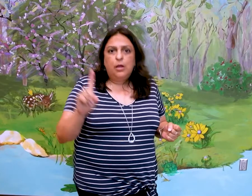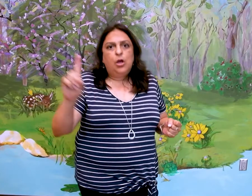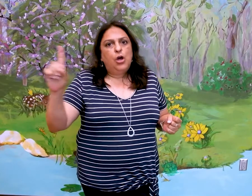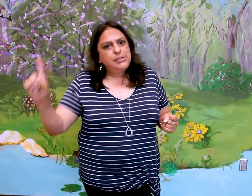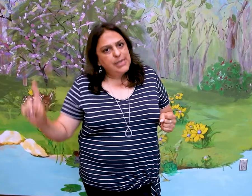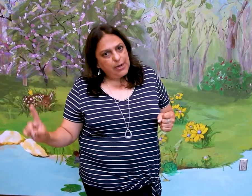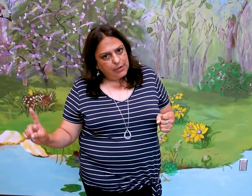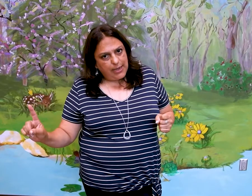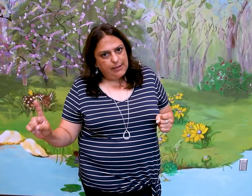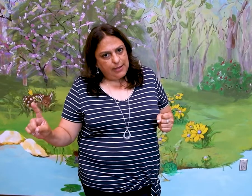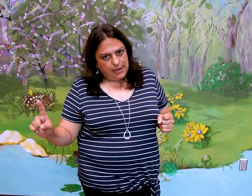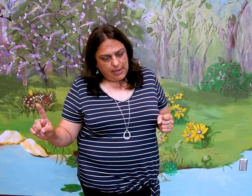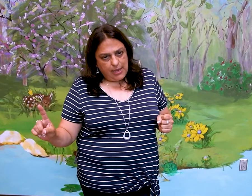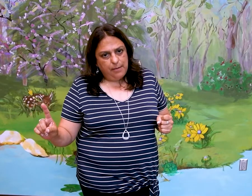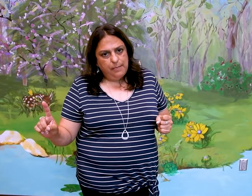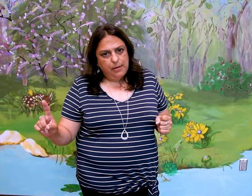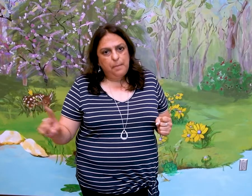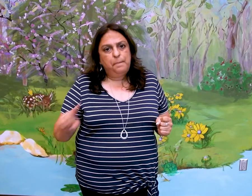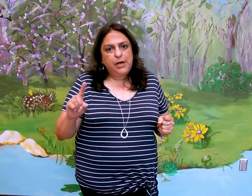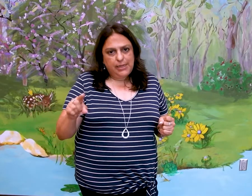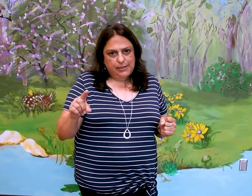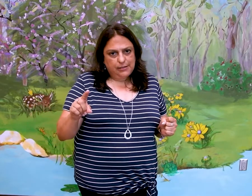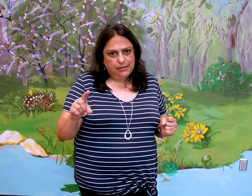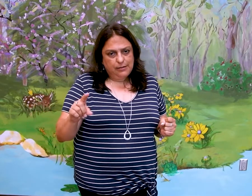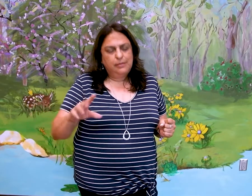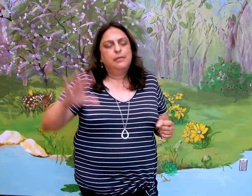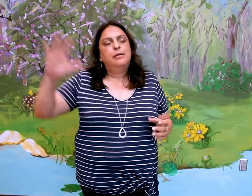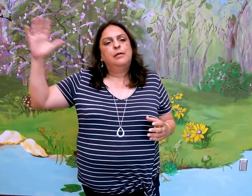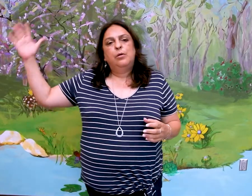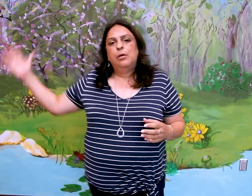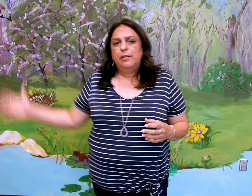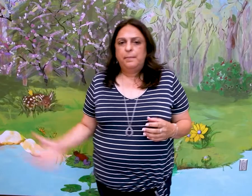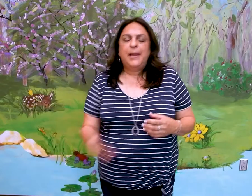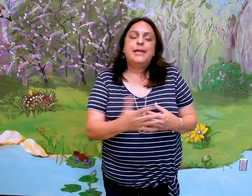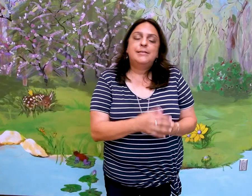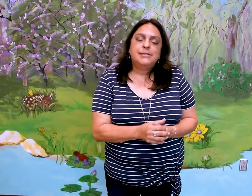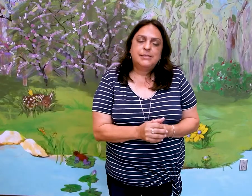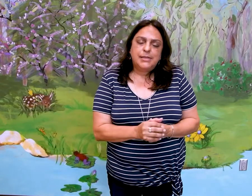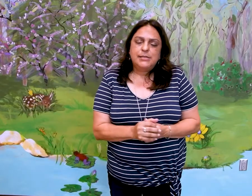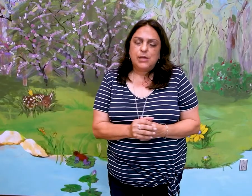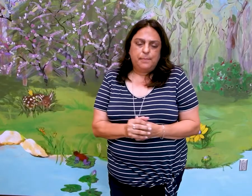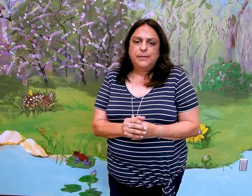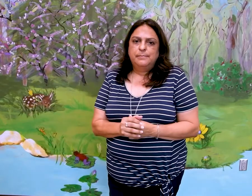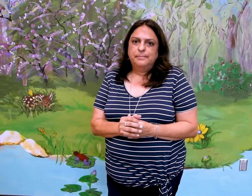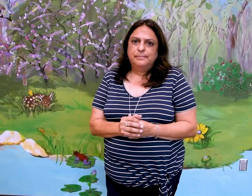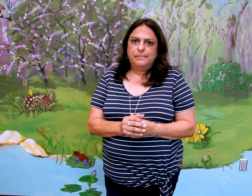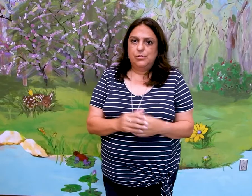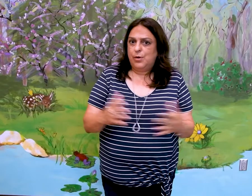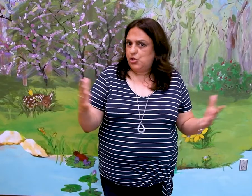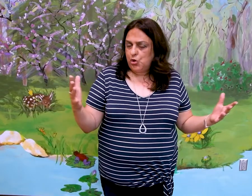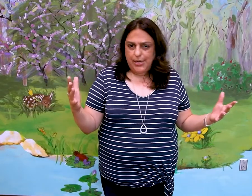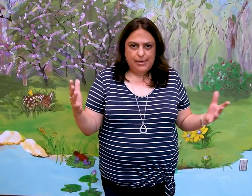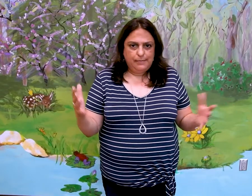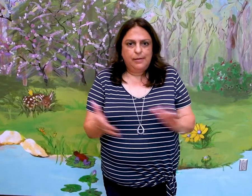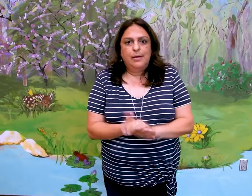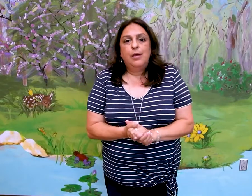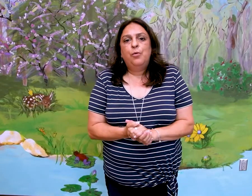on Saturday at 10 a.m., but the playlist stays up, so enjoy it. With